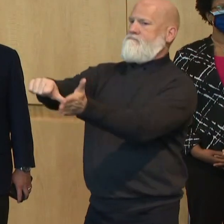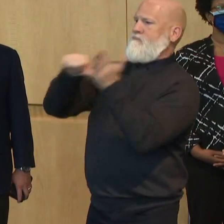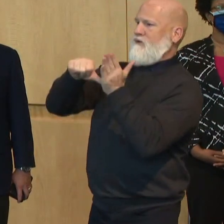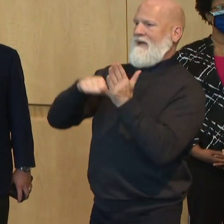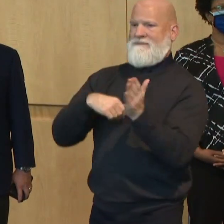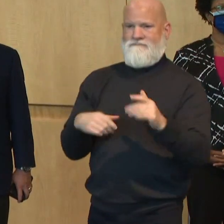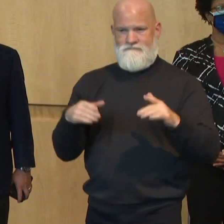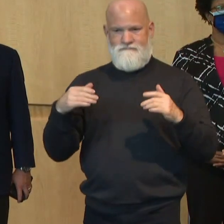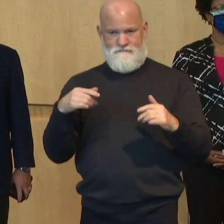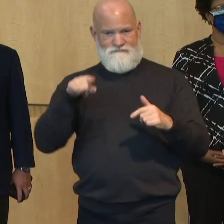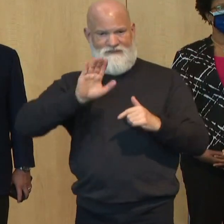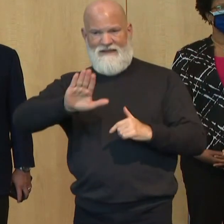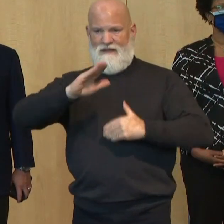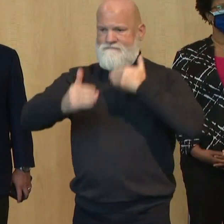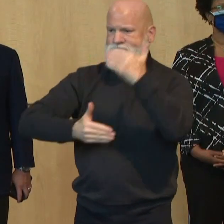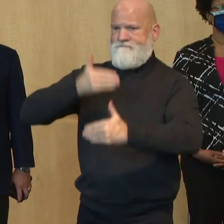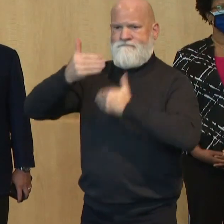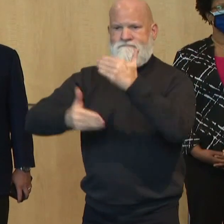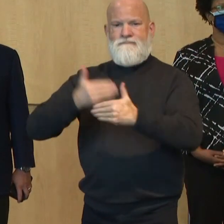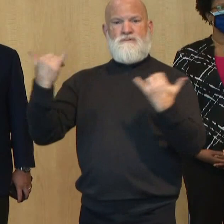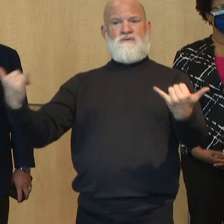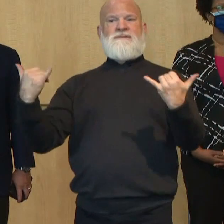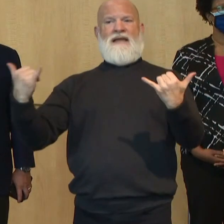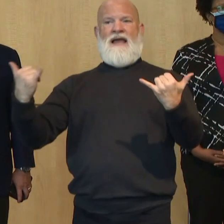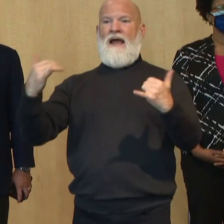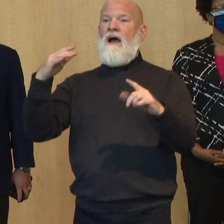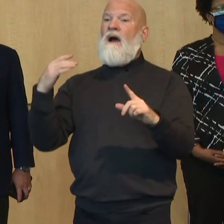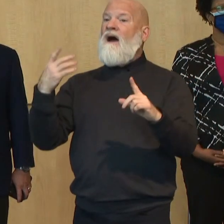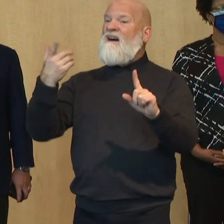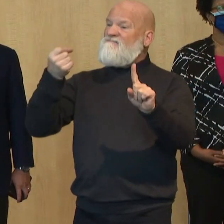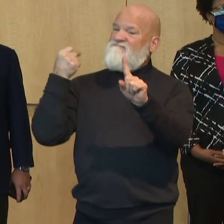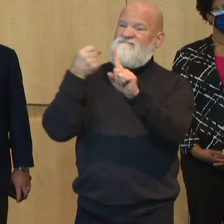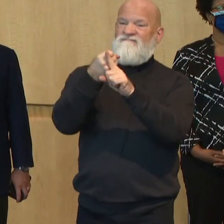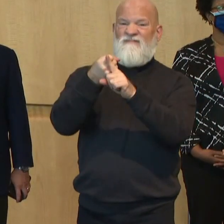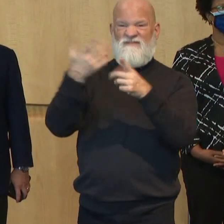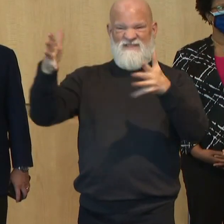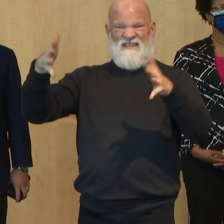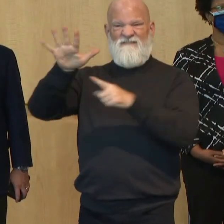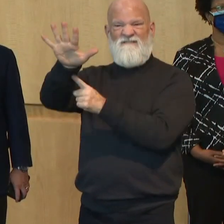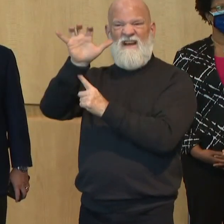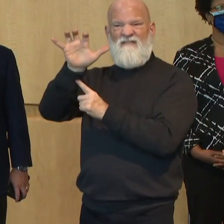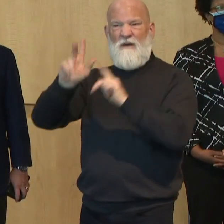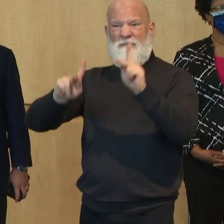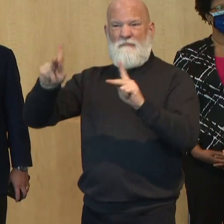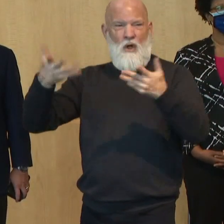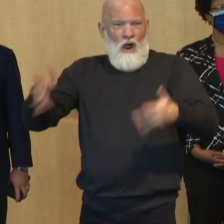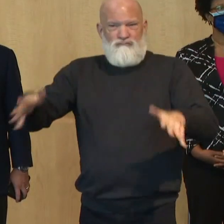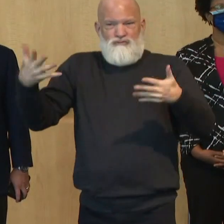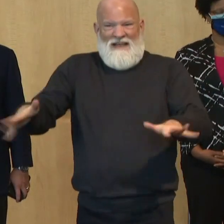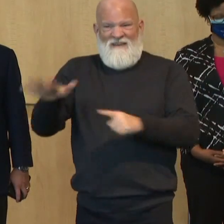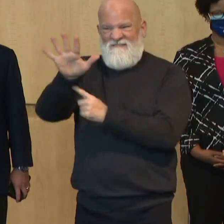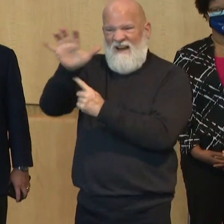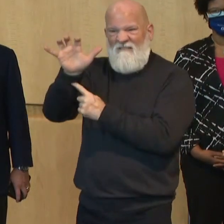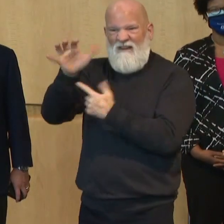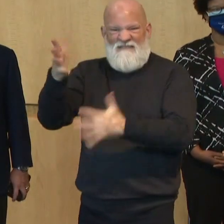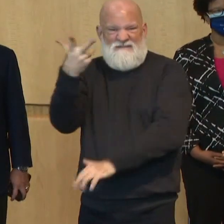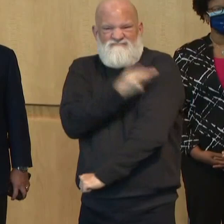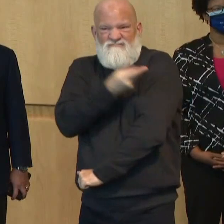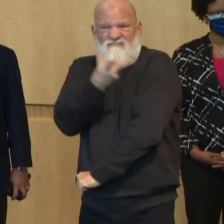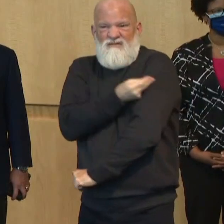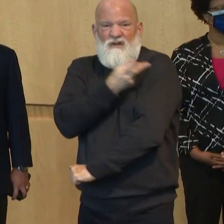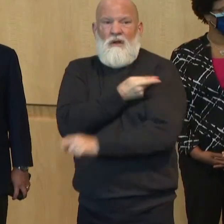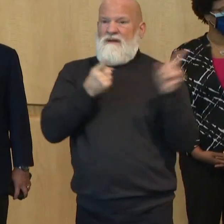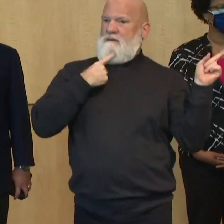they're going to do about 500 vaccines. That's what they're going to do every day. They were quick to tell me they could do more if they had